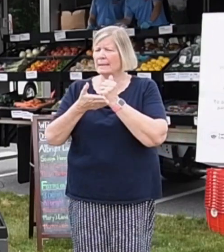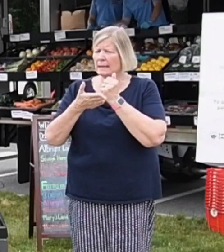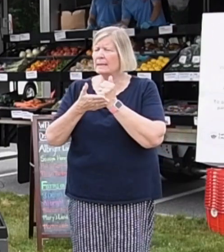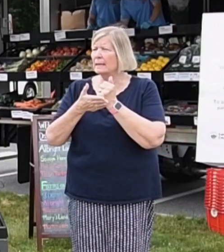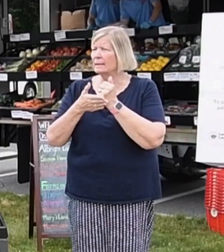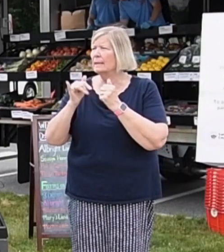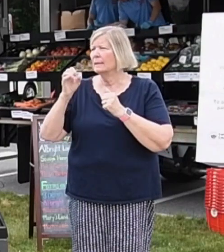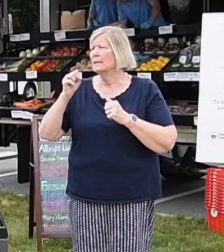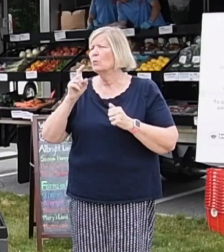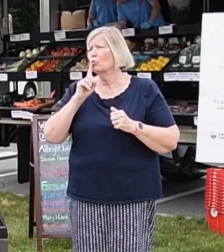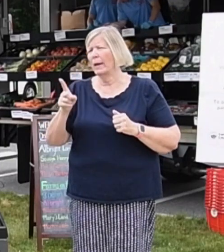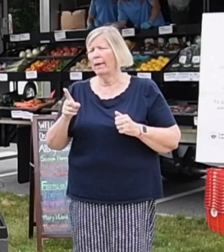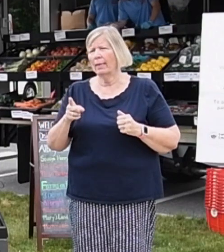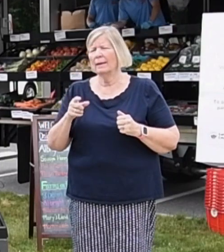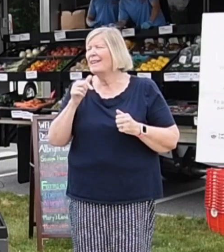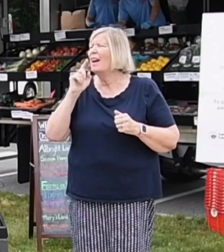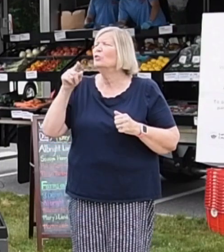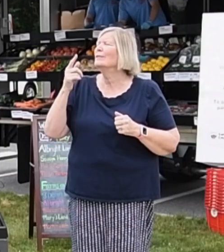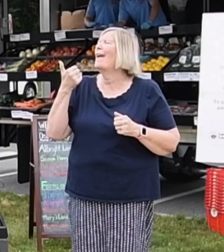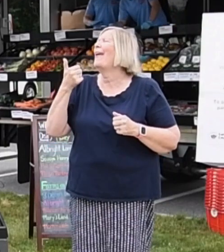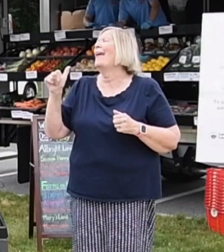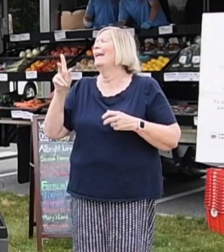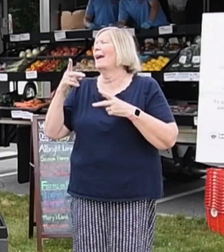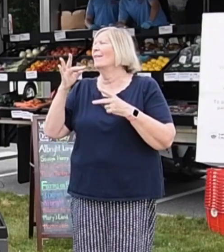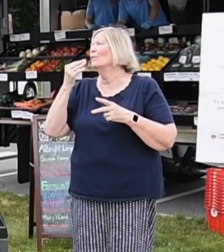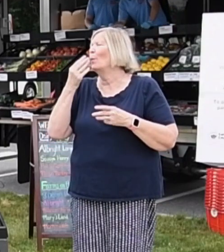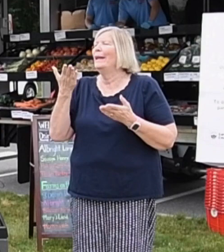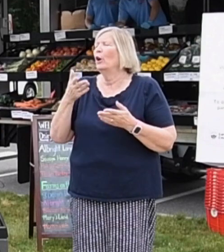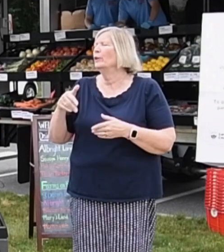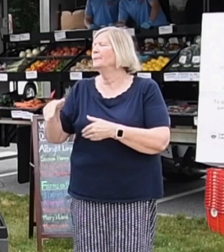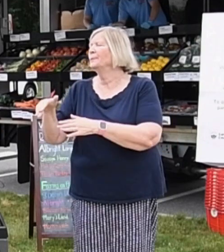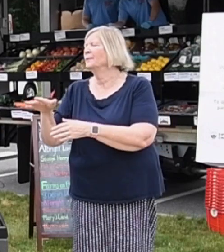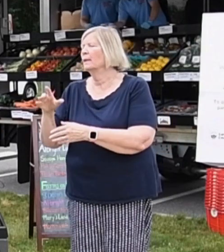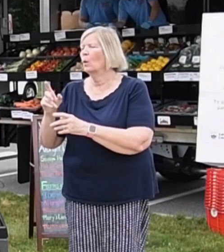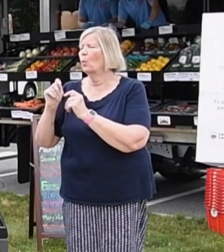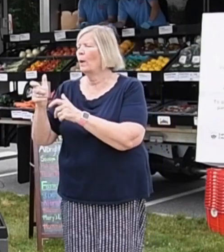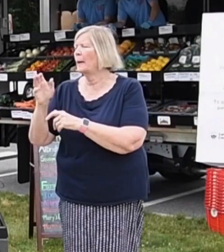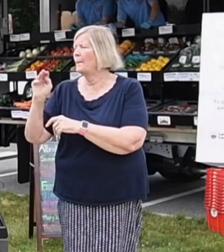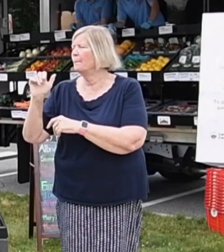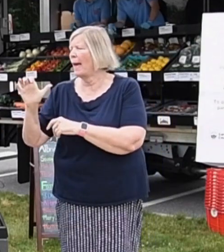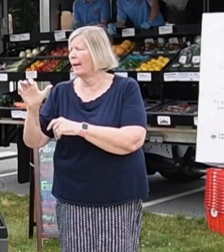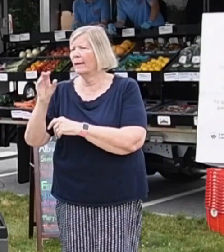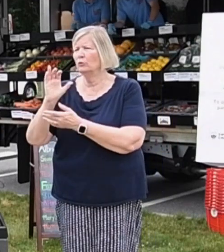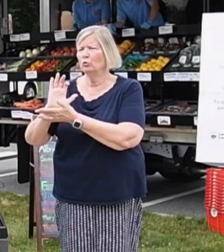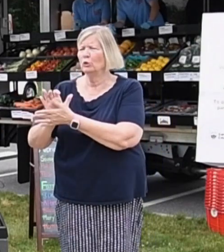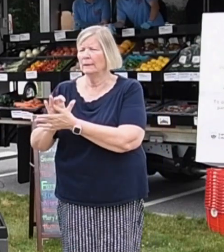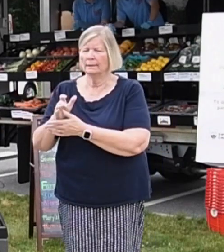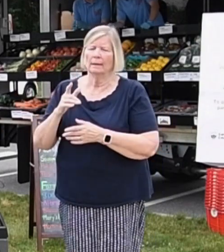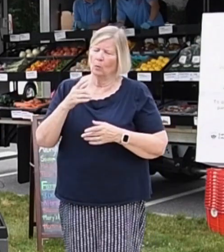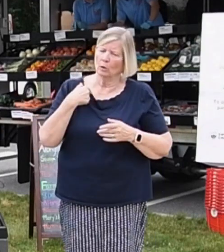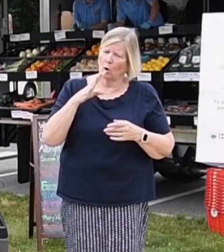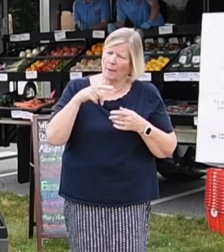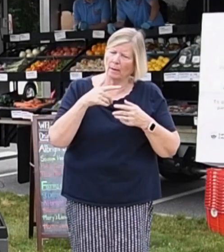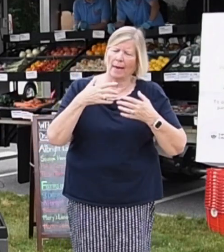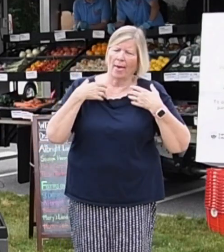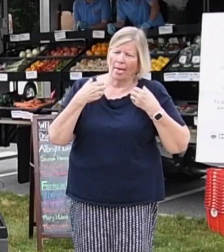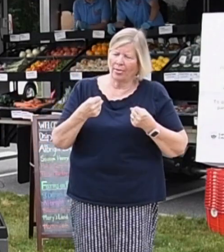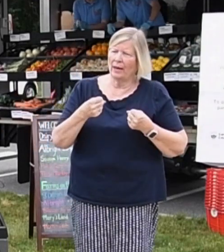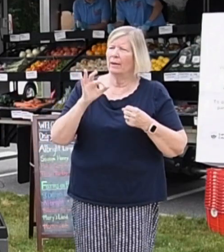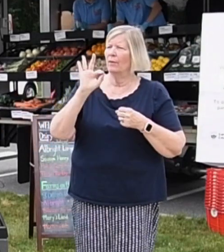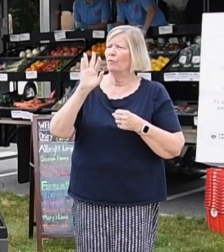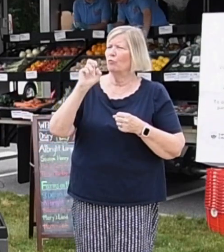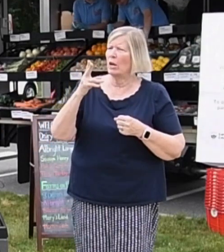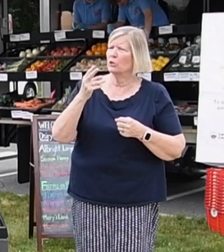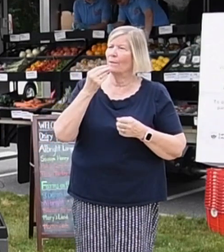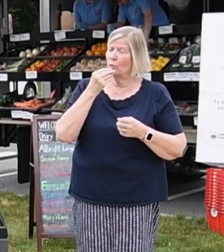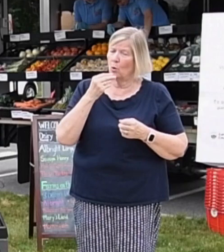any food. It's not, you know, here's your quick mac and cheese. It's fresh, healthy food, because we know that fresh, healthy